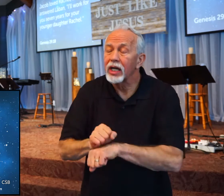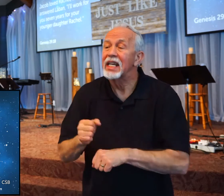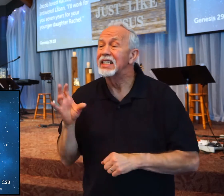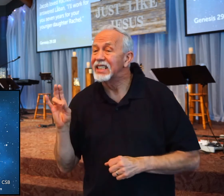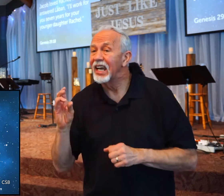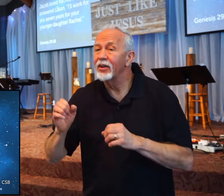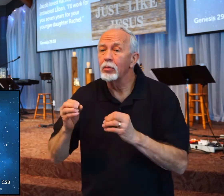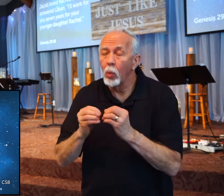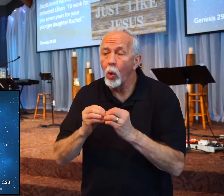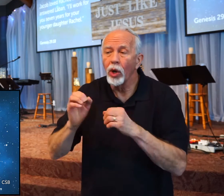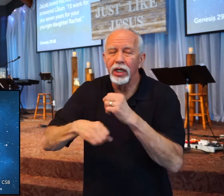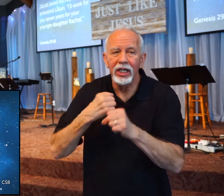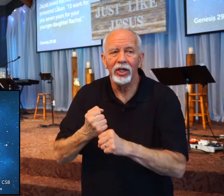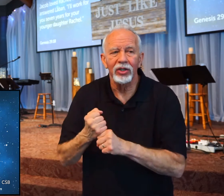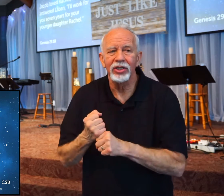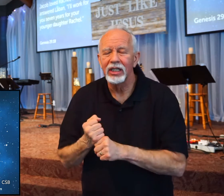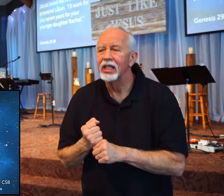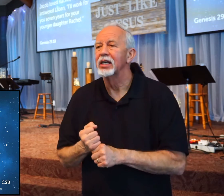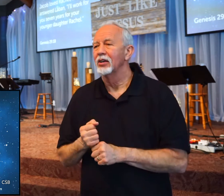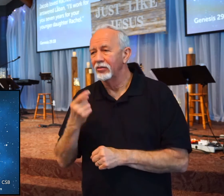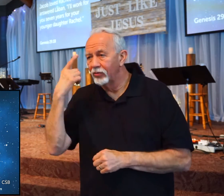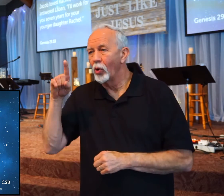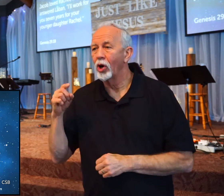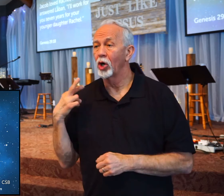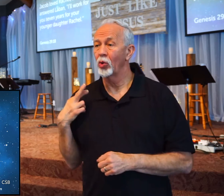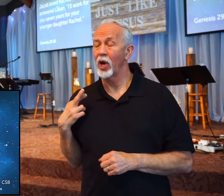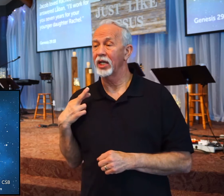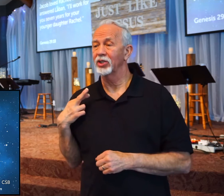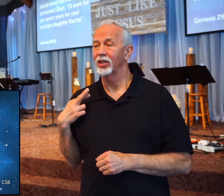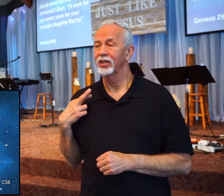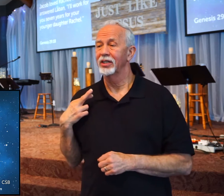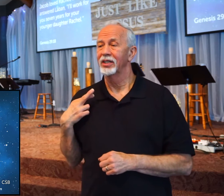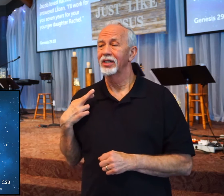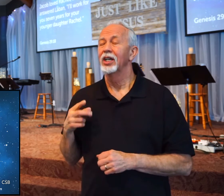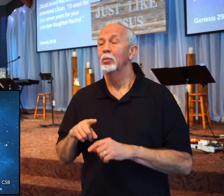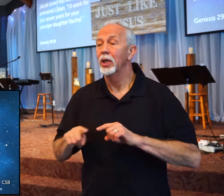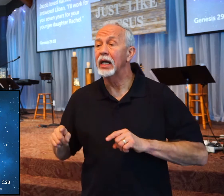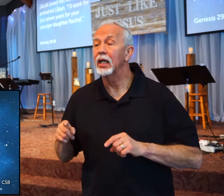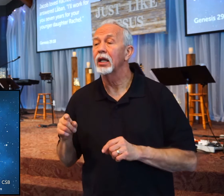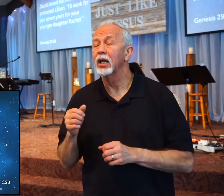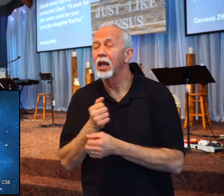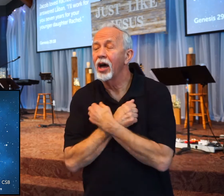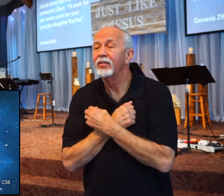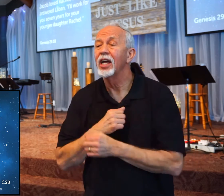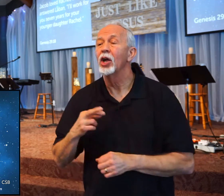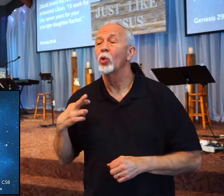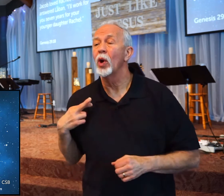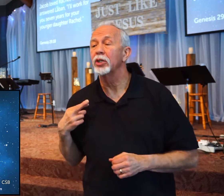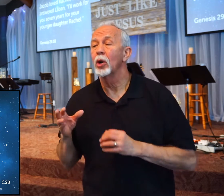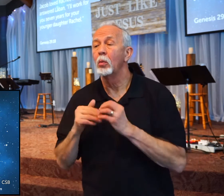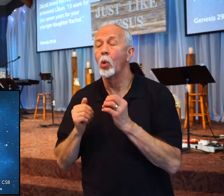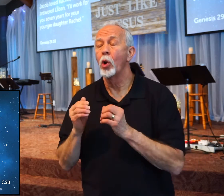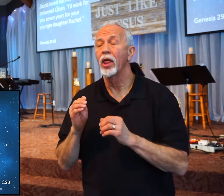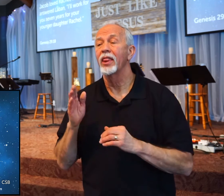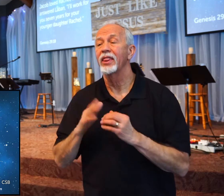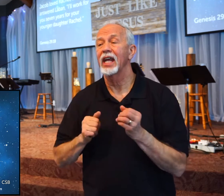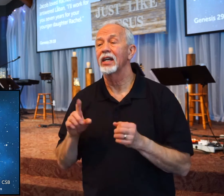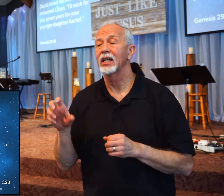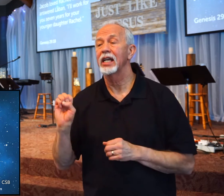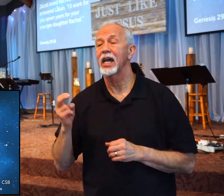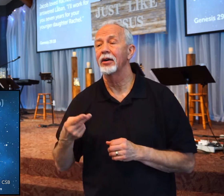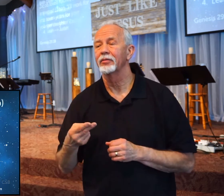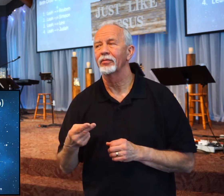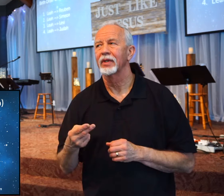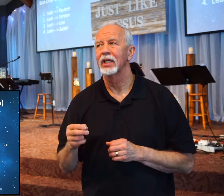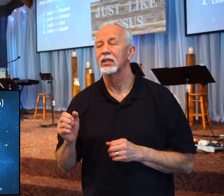take Rachel as his wife. But he loved Rachel more than Leah. But Leah began